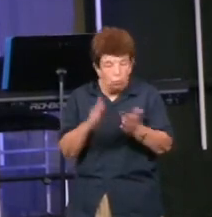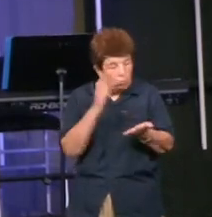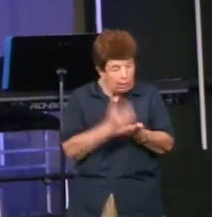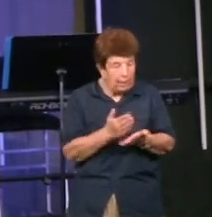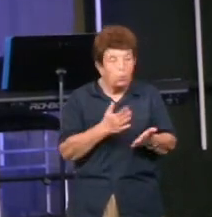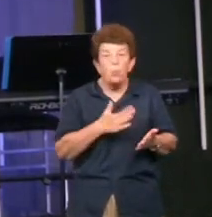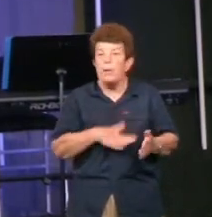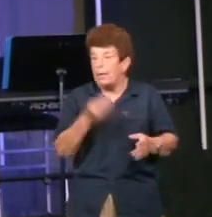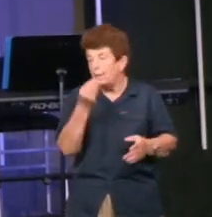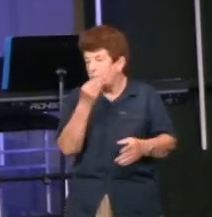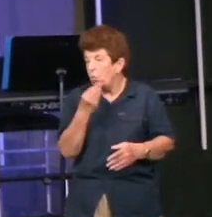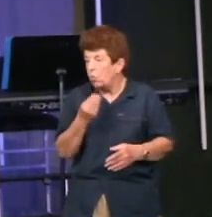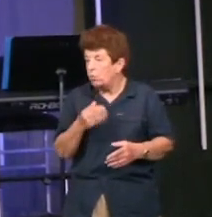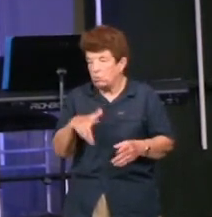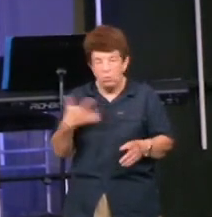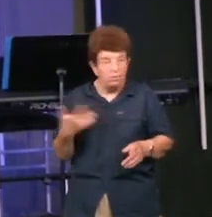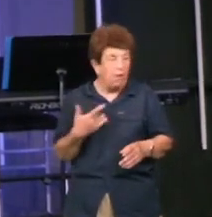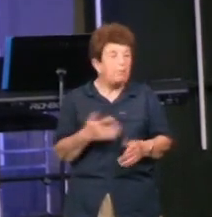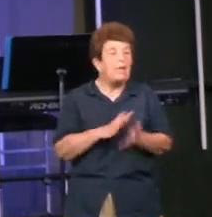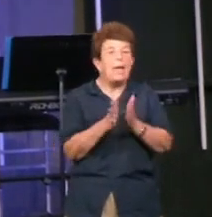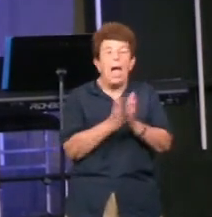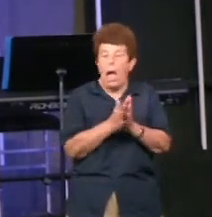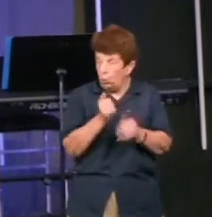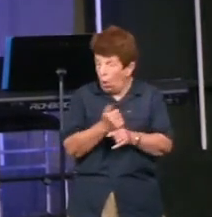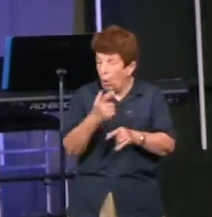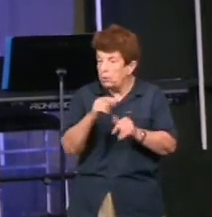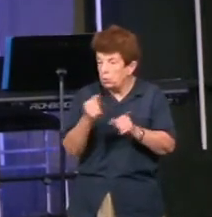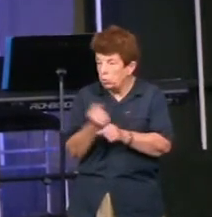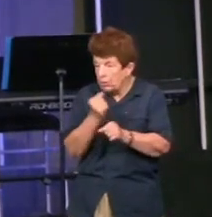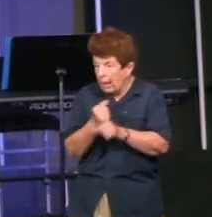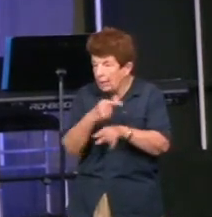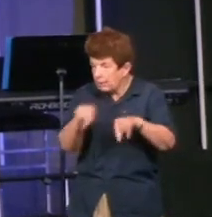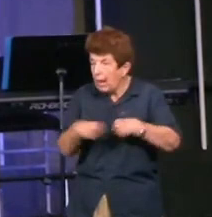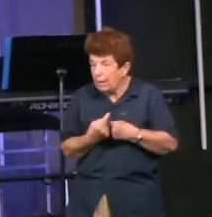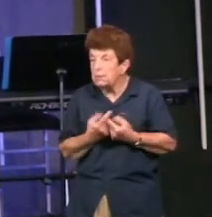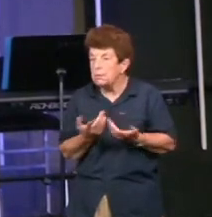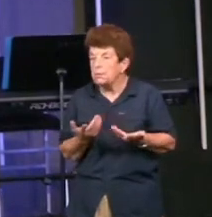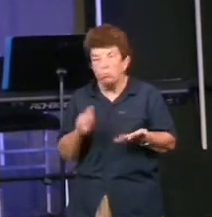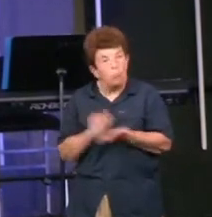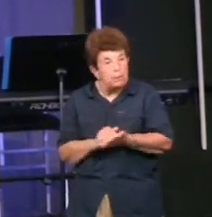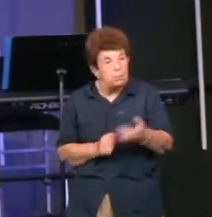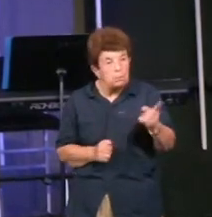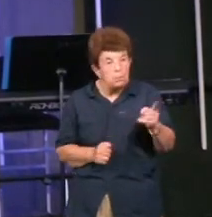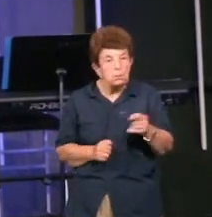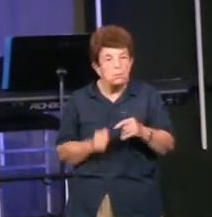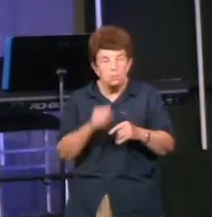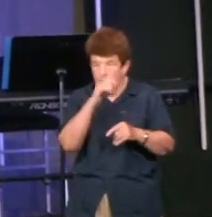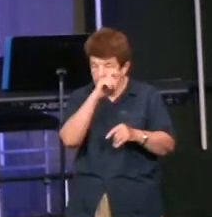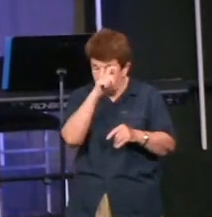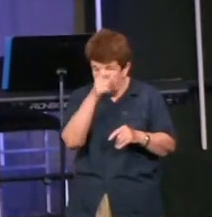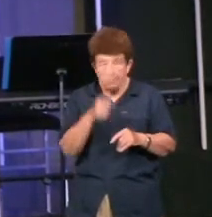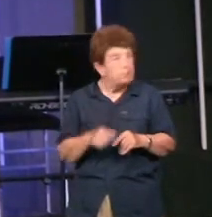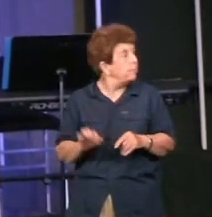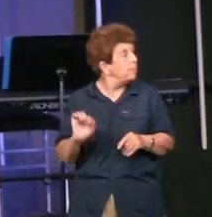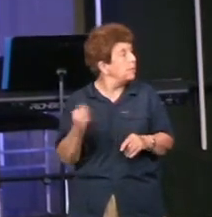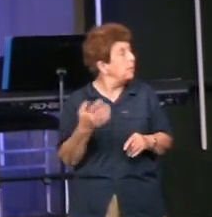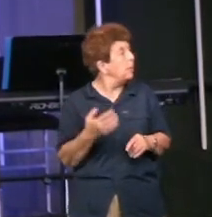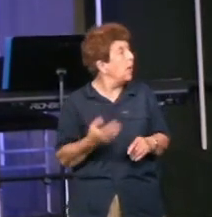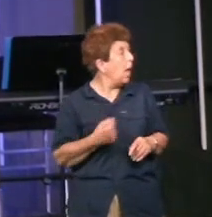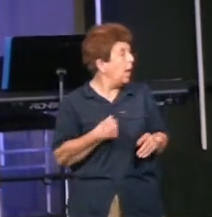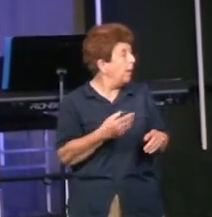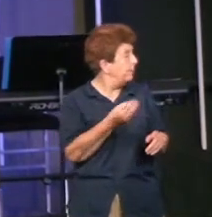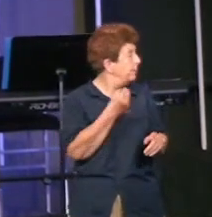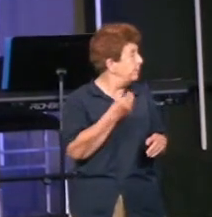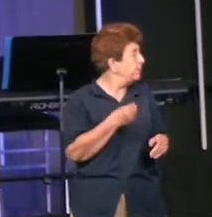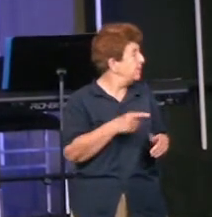need food to survive. It's how God has created us, right? I've already told you I eat a lot,